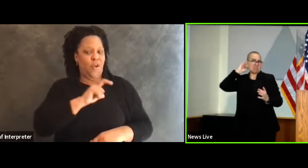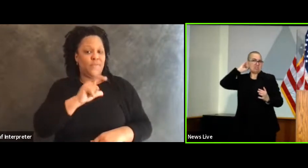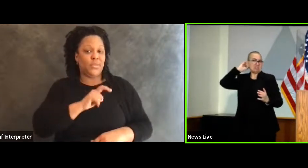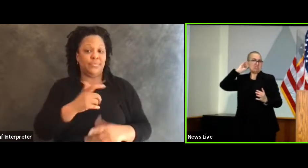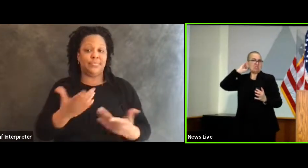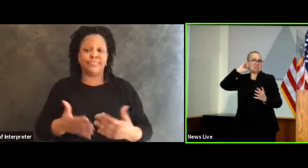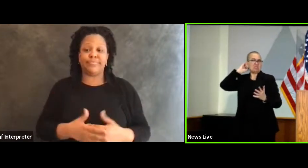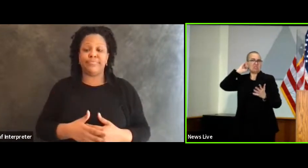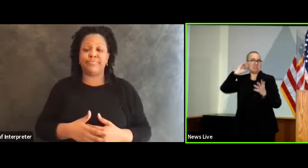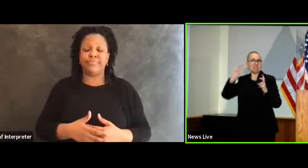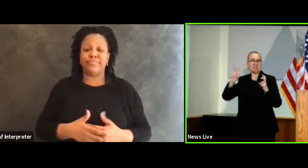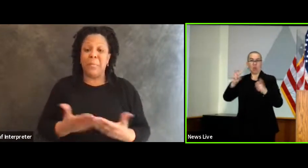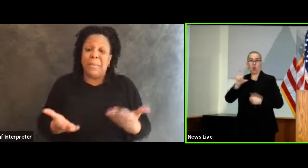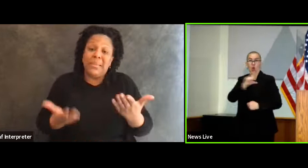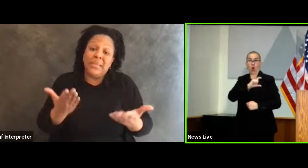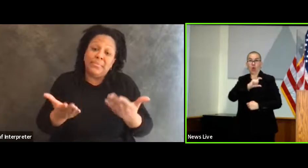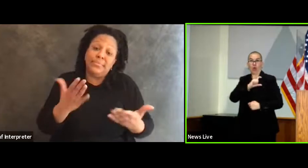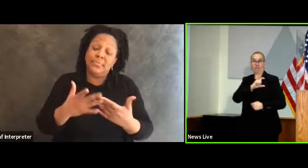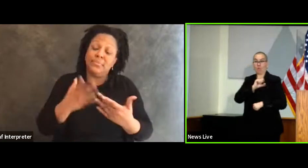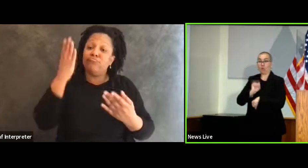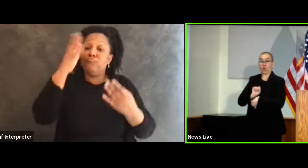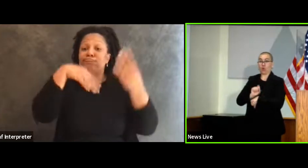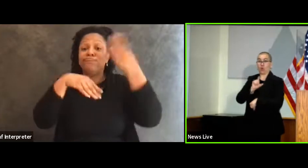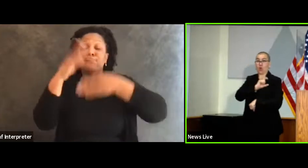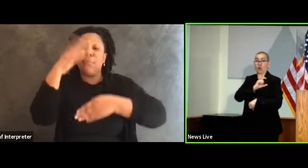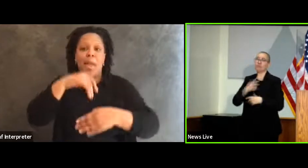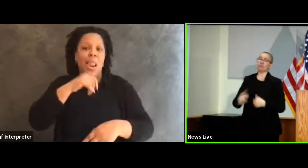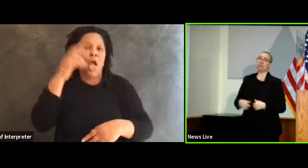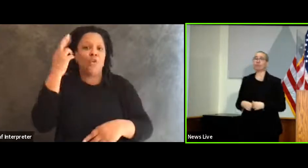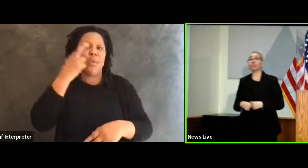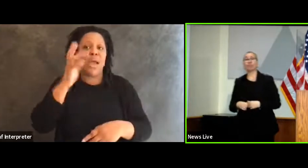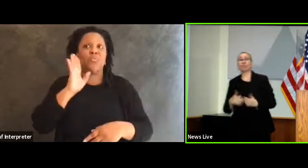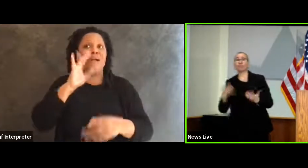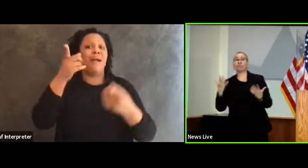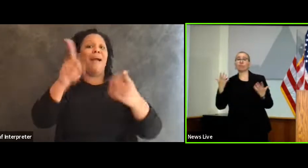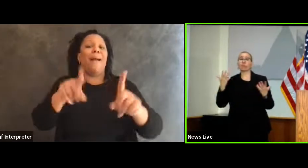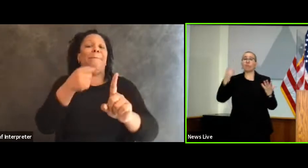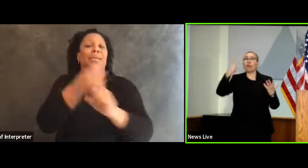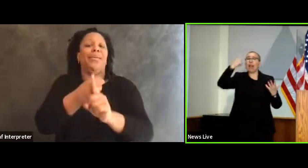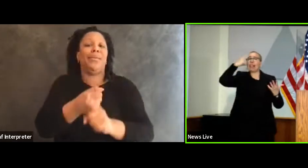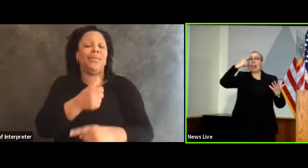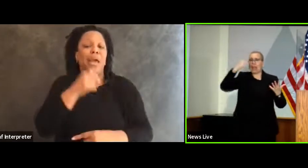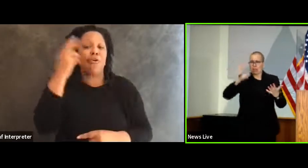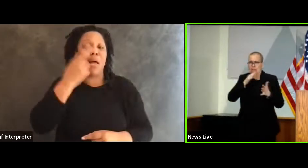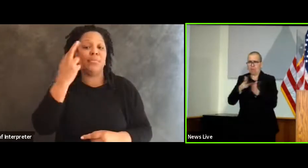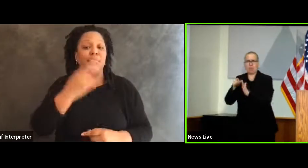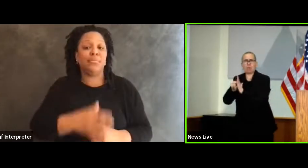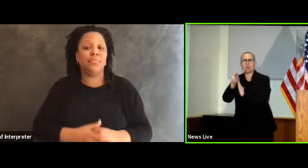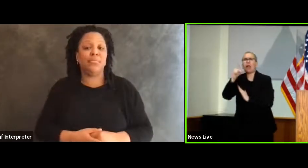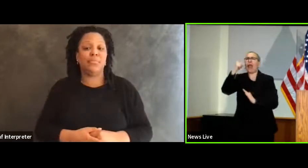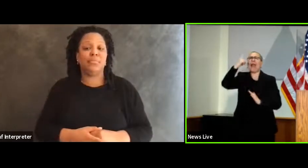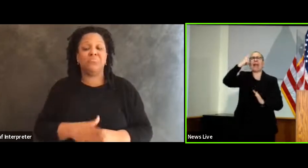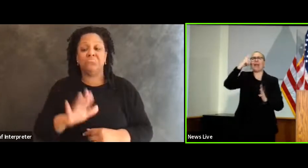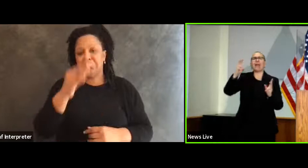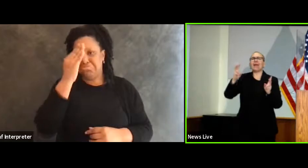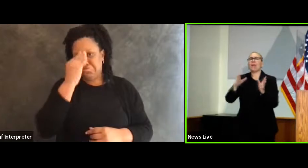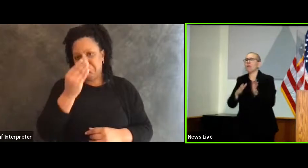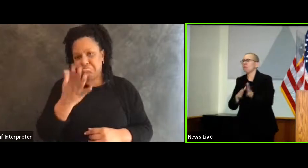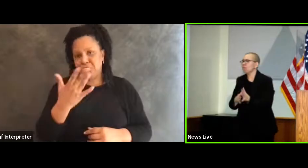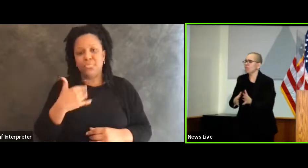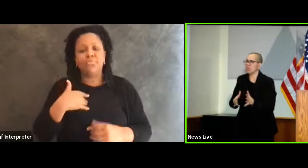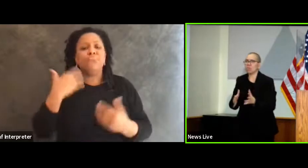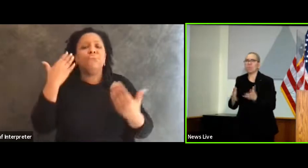wanting or expecting to happen. I don't know all the details about